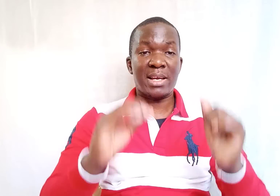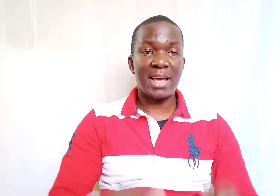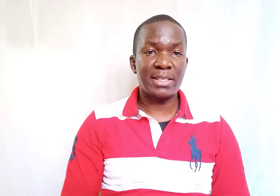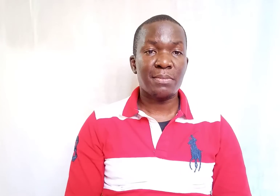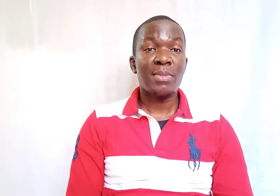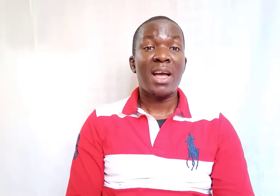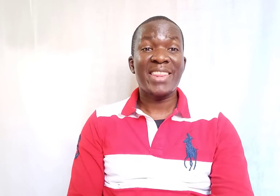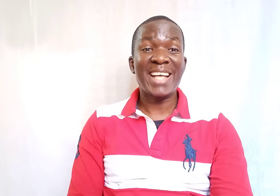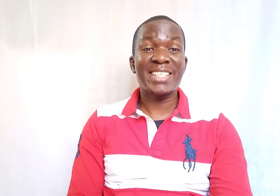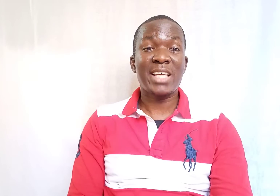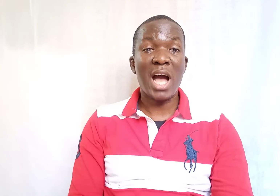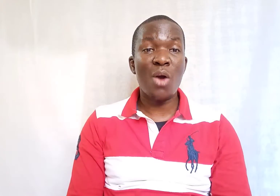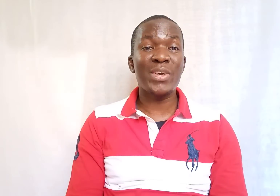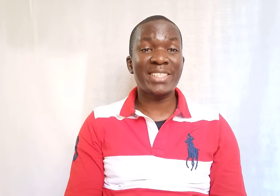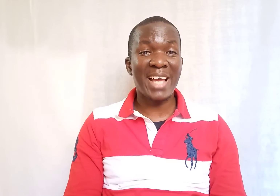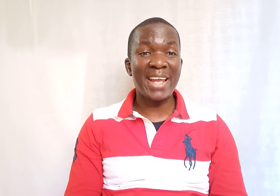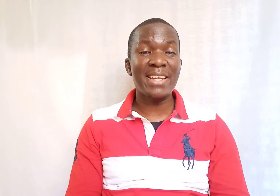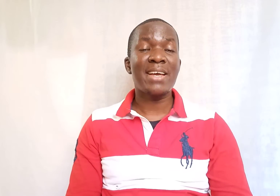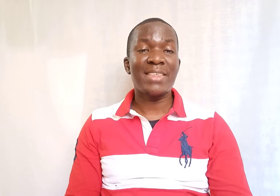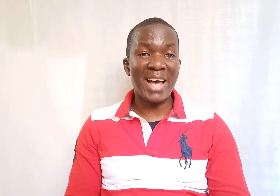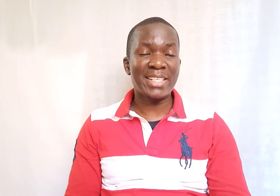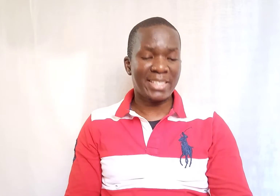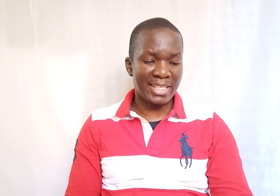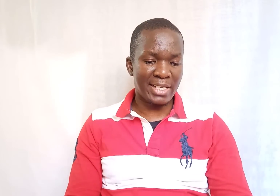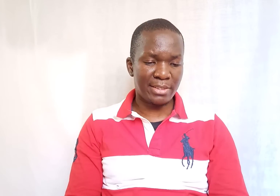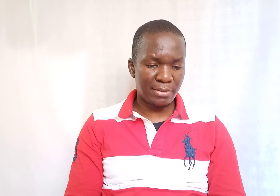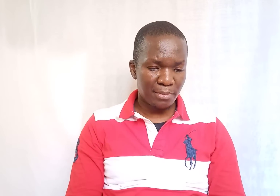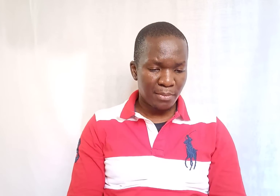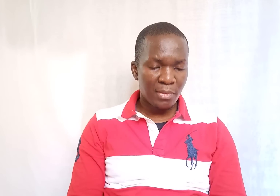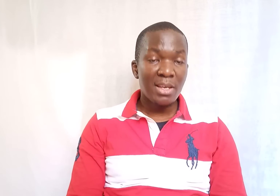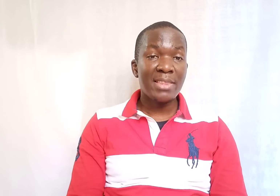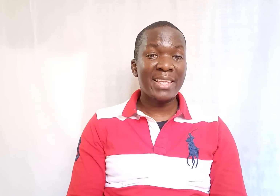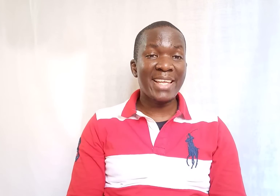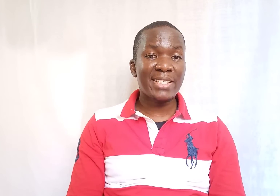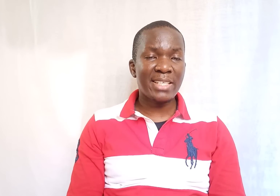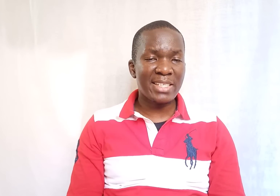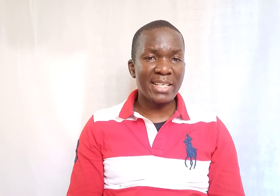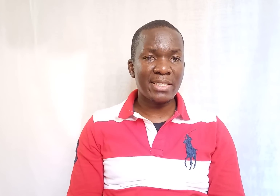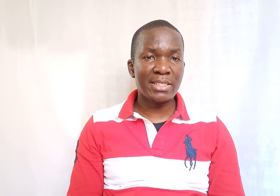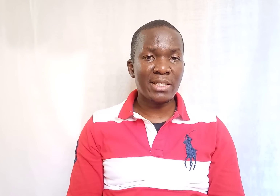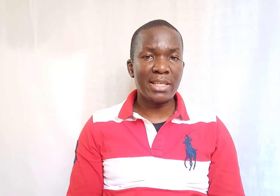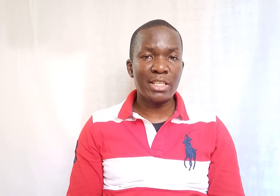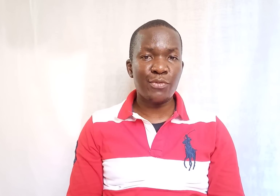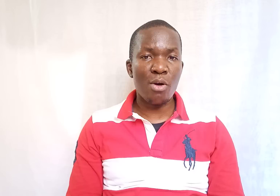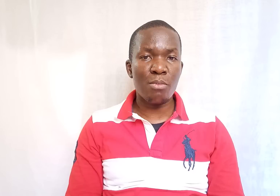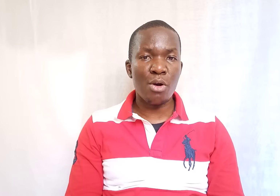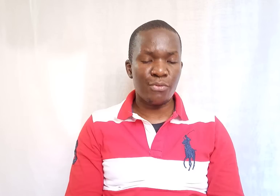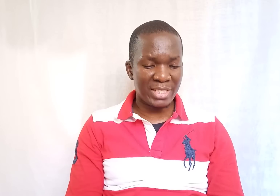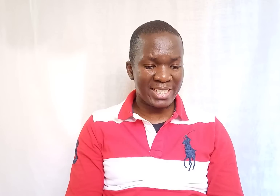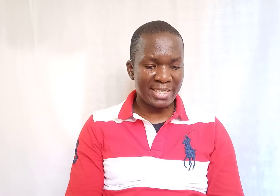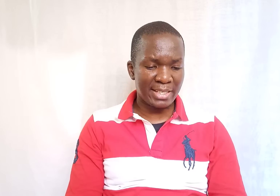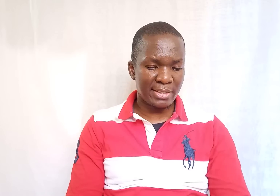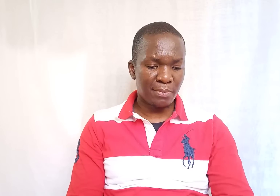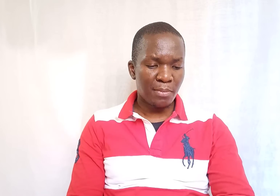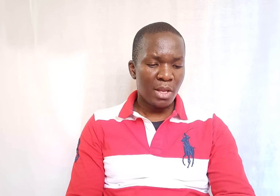that. That is how we sign that sentence. The next sentence in this form of sentences,